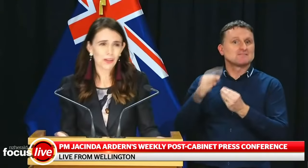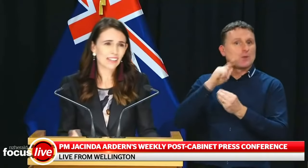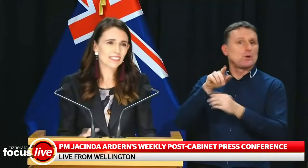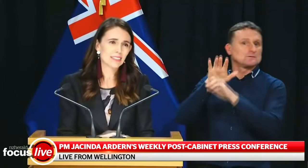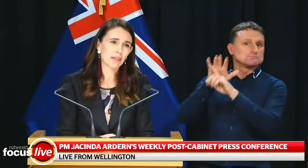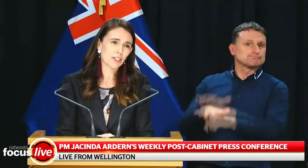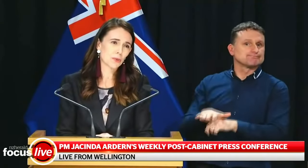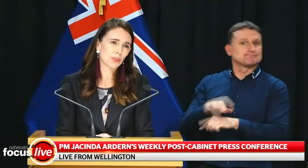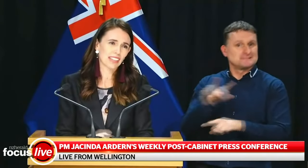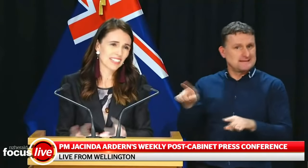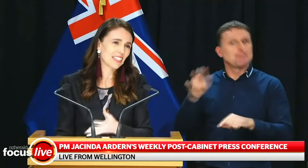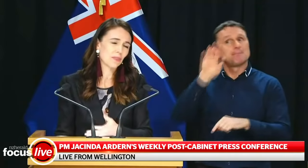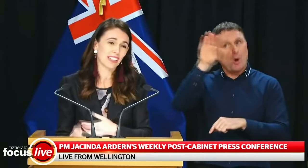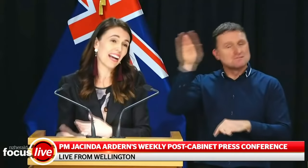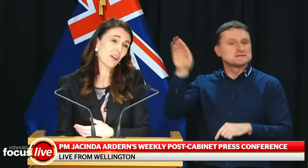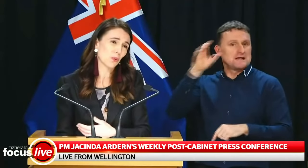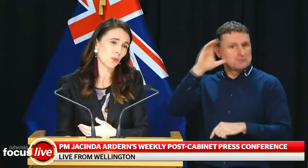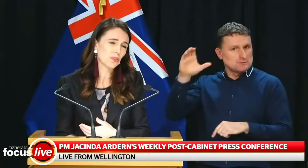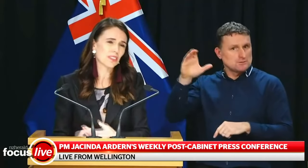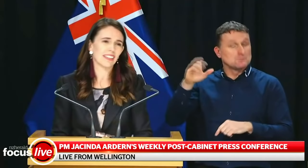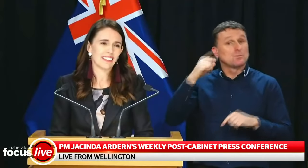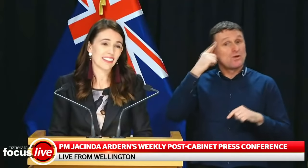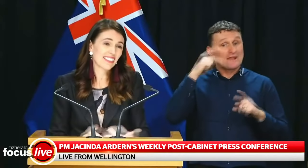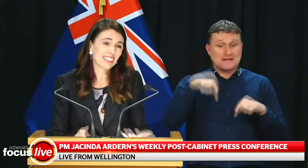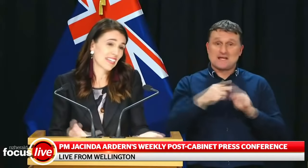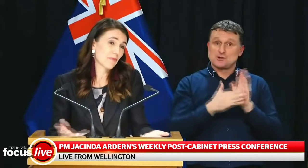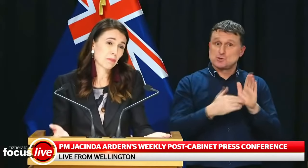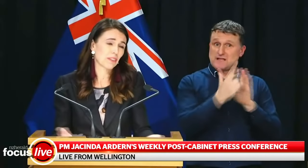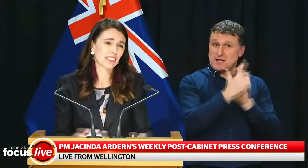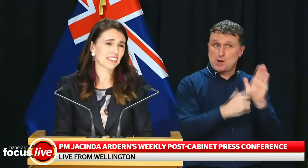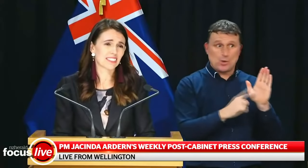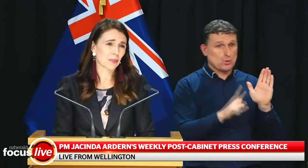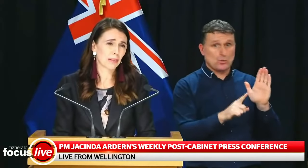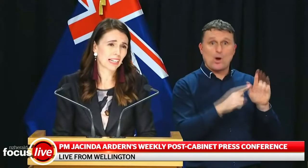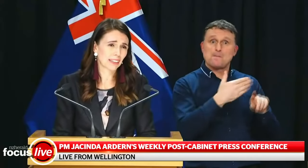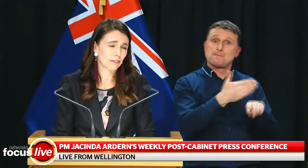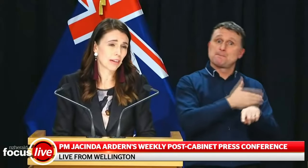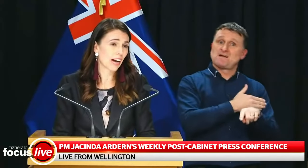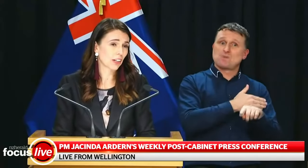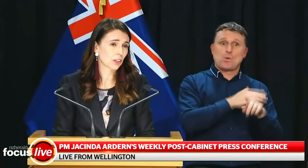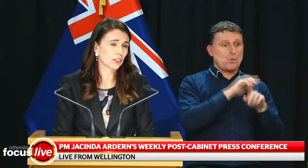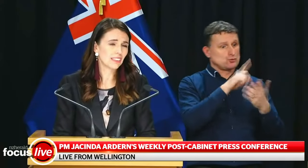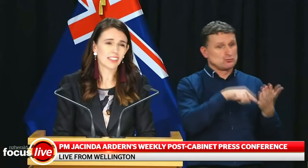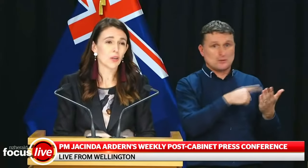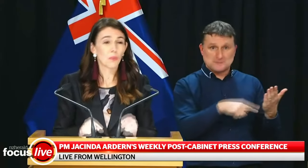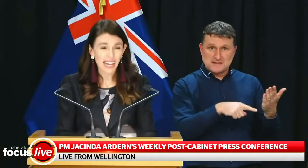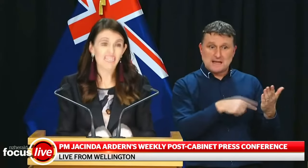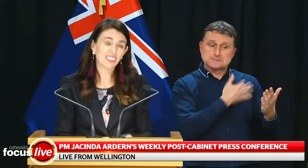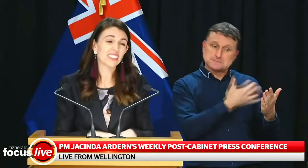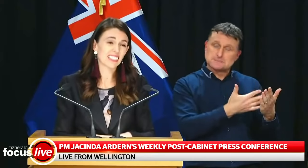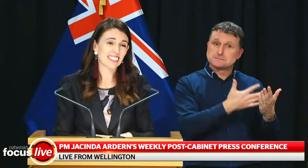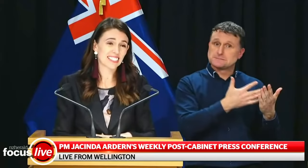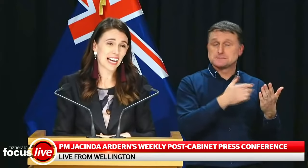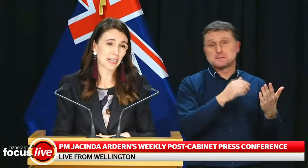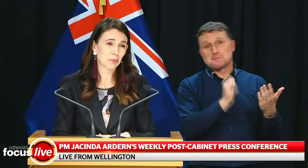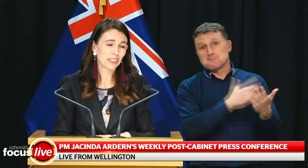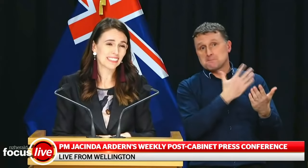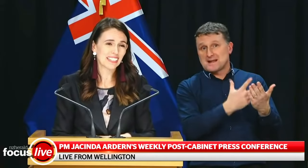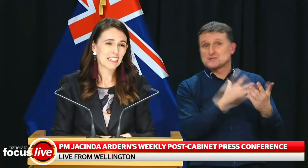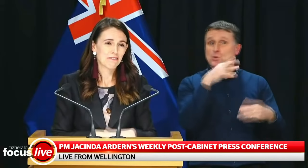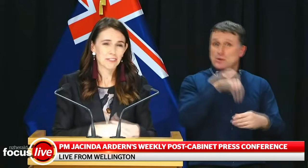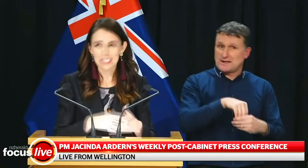good grounds to make sure that they see within our laws that the things they've been previously discriminated are included. We haven't used that as a